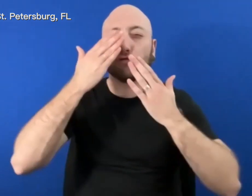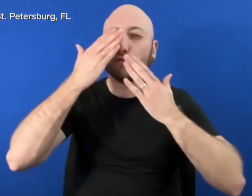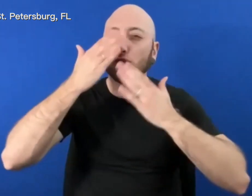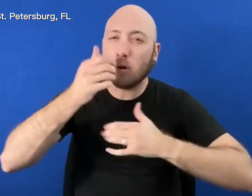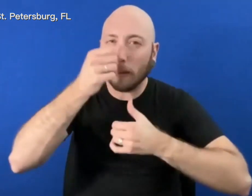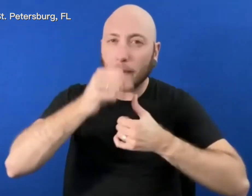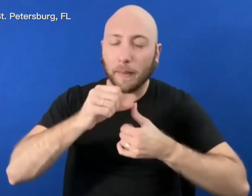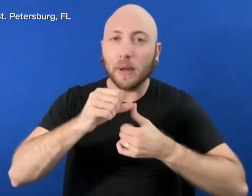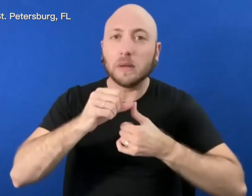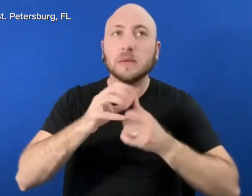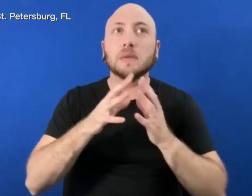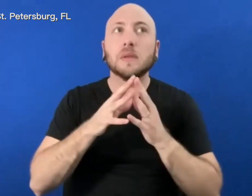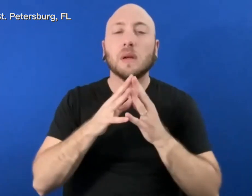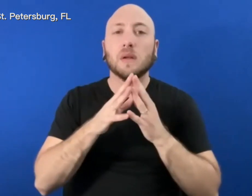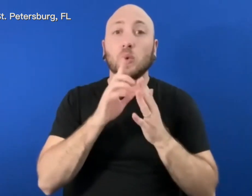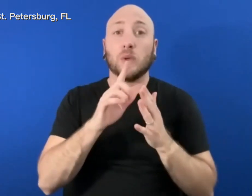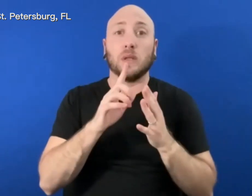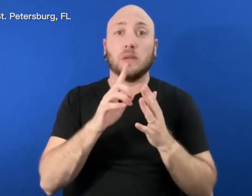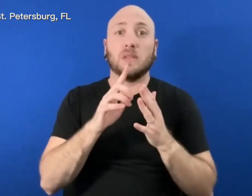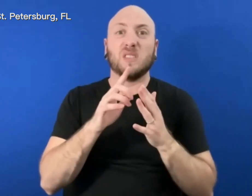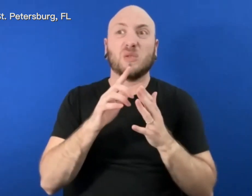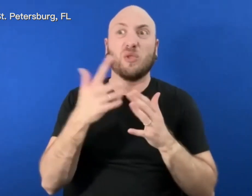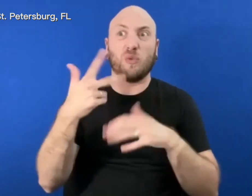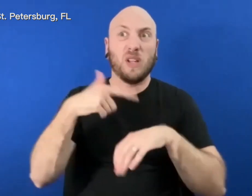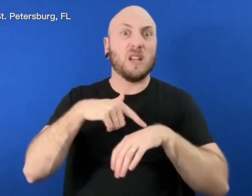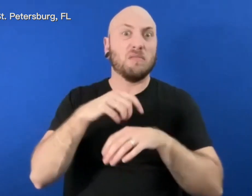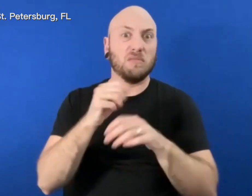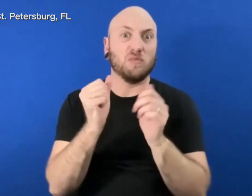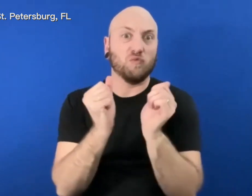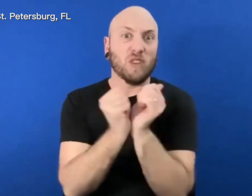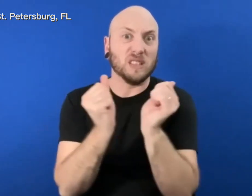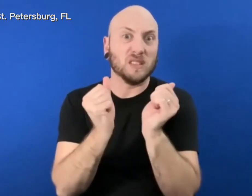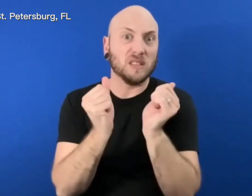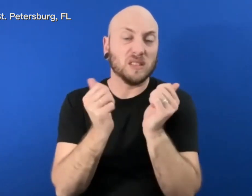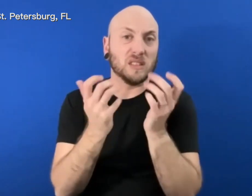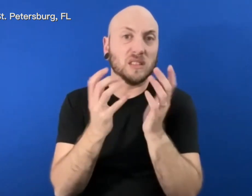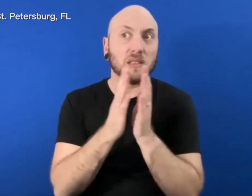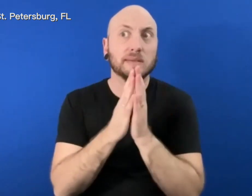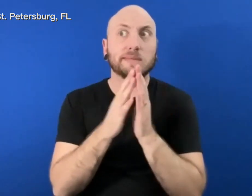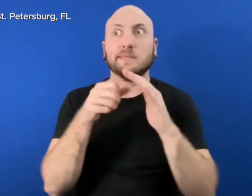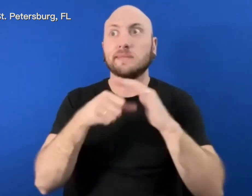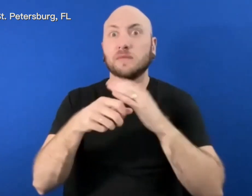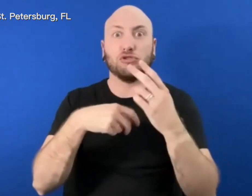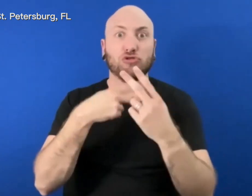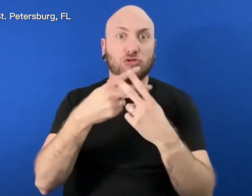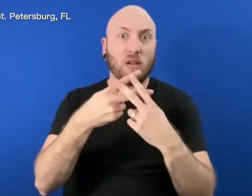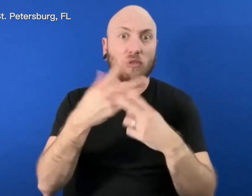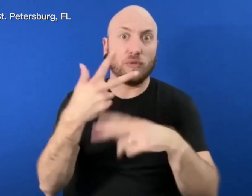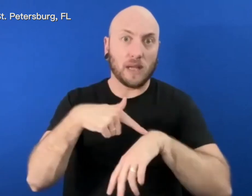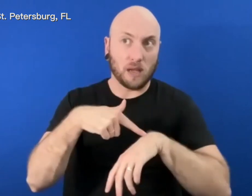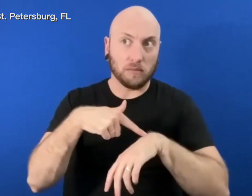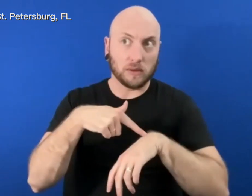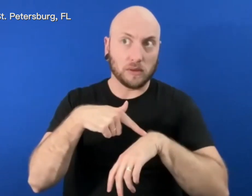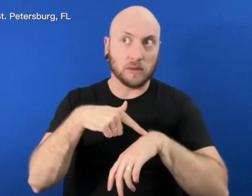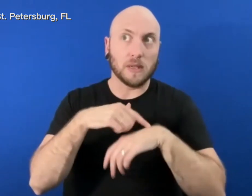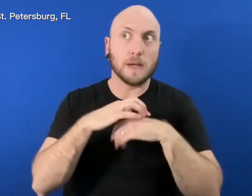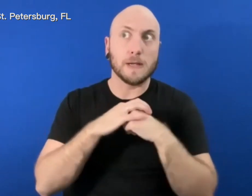arrested, like basically I got arrested 3 times. I went to jail 3 times in 2021. And